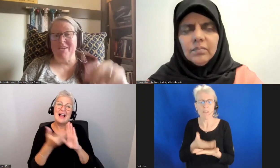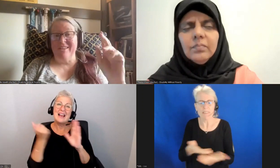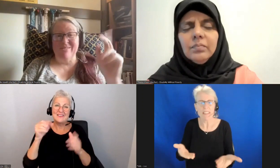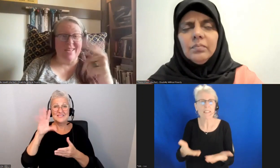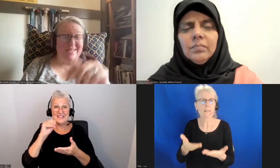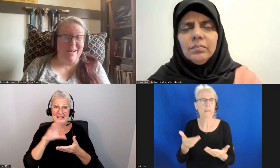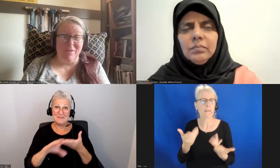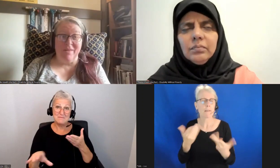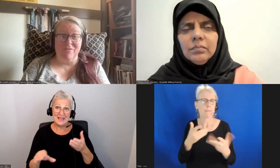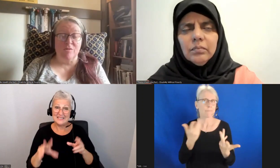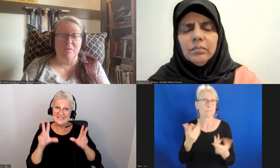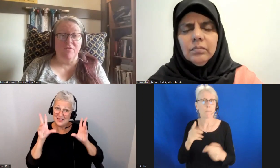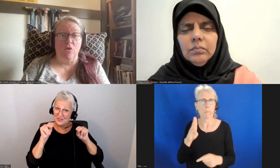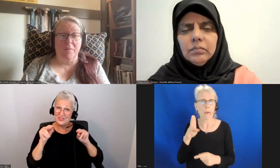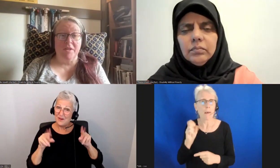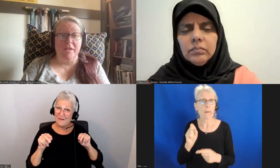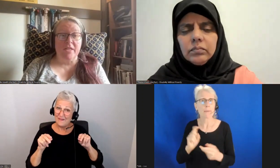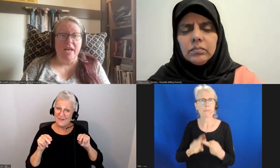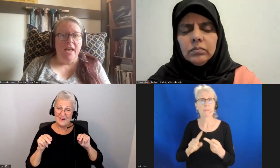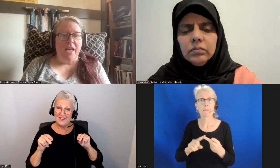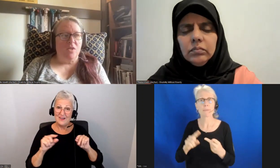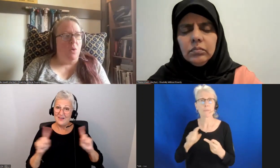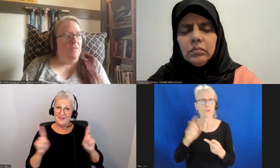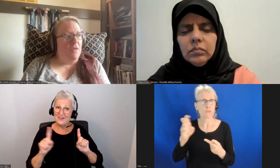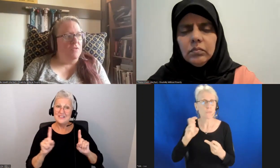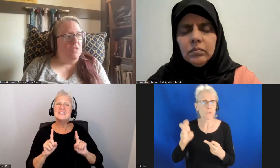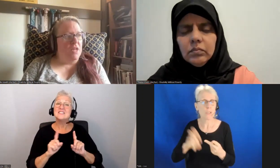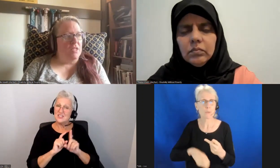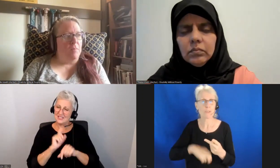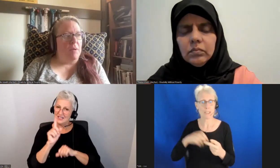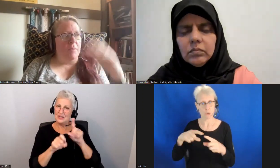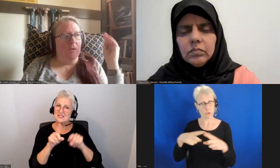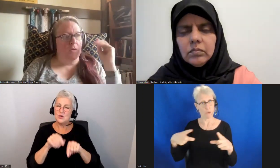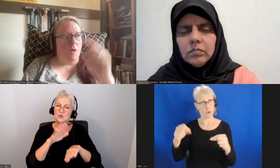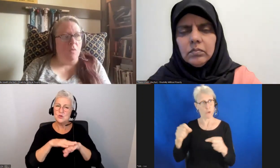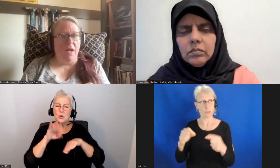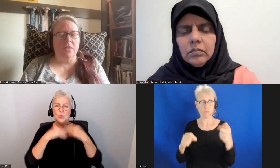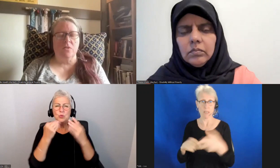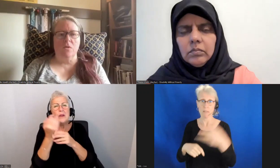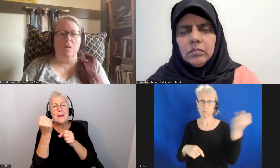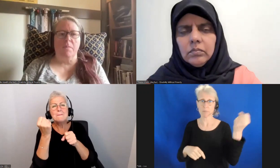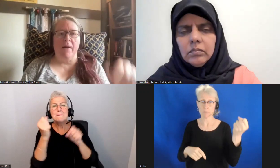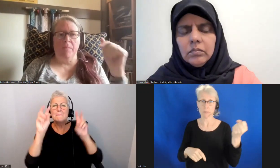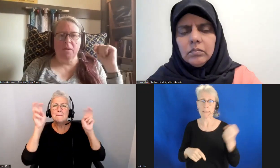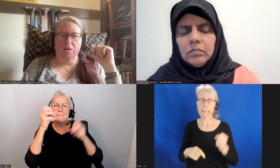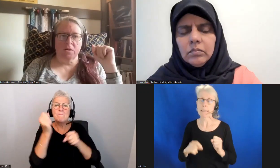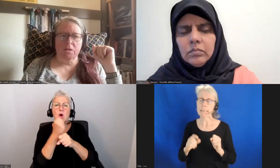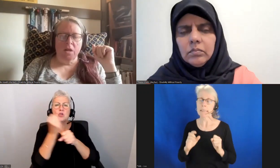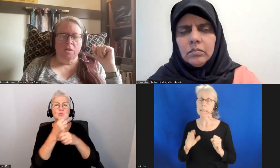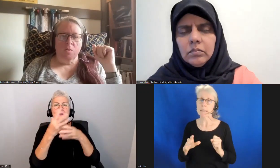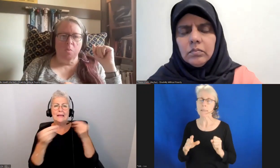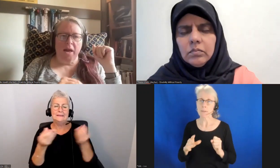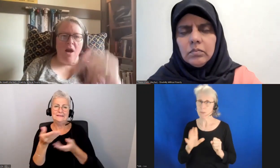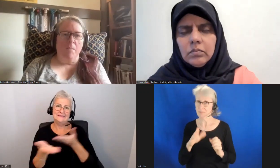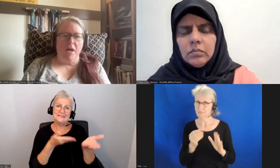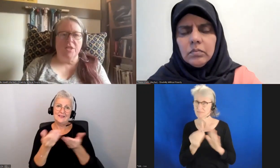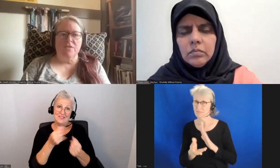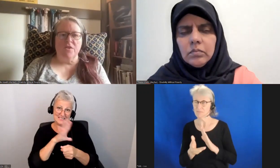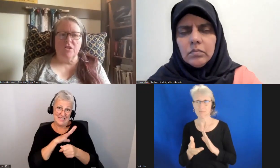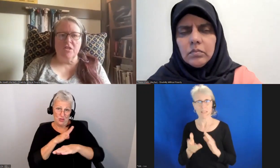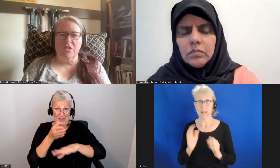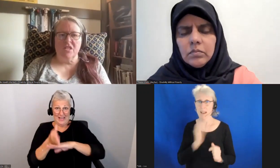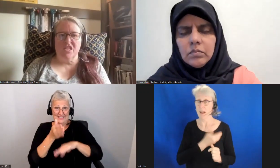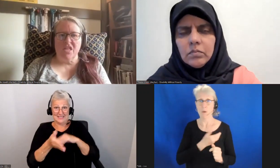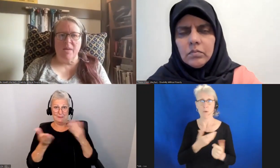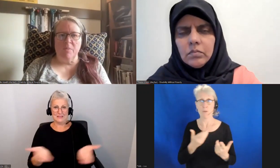services. And I'm going to use the example I've used before because it's one of those things that people don't like to talk about, because the way our